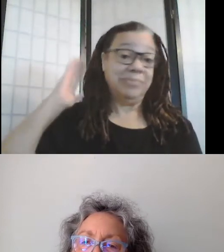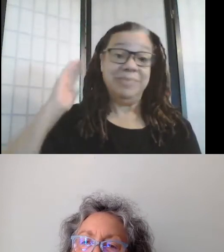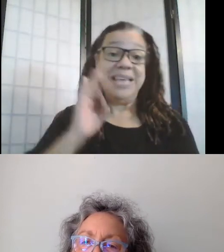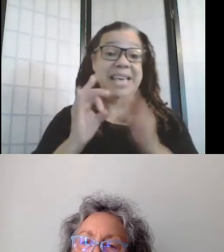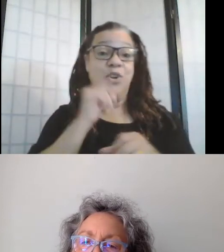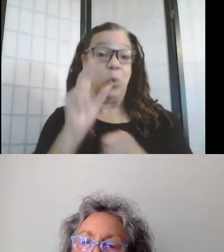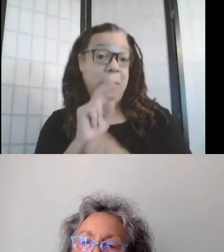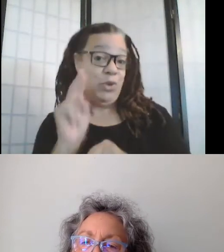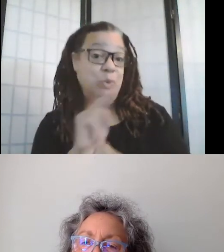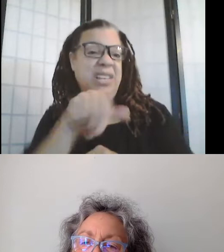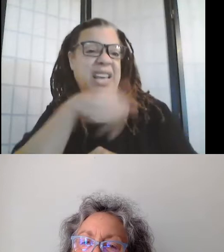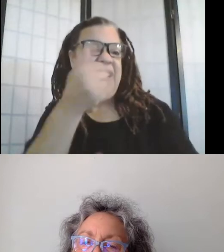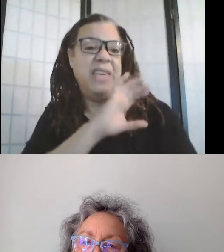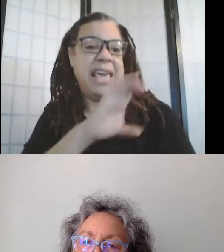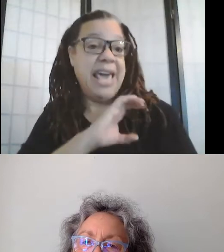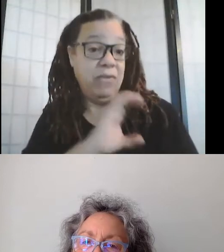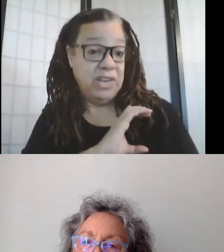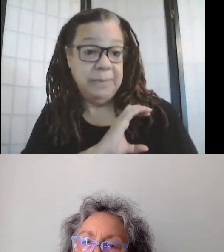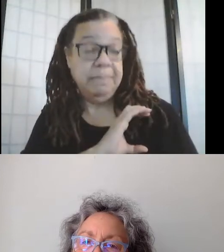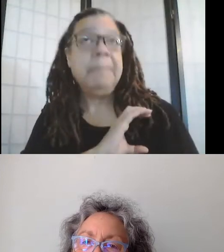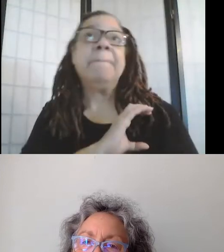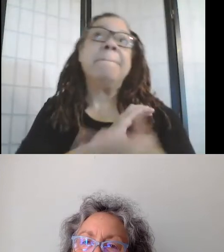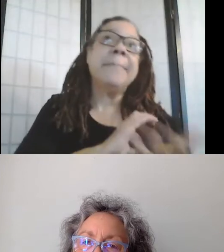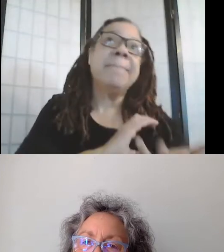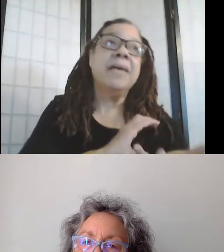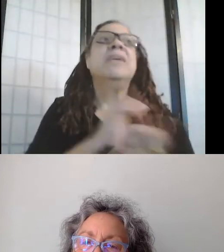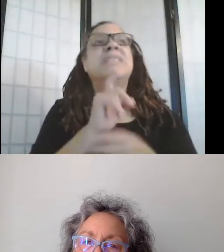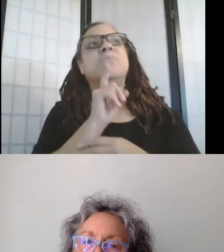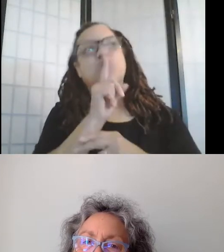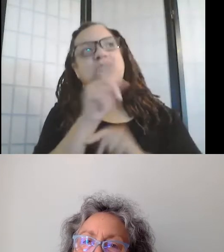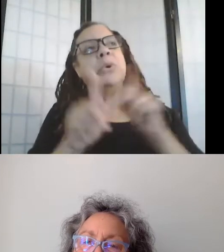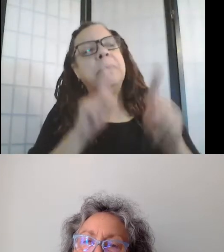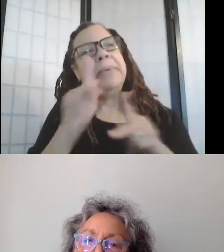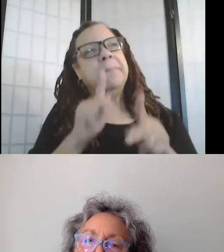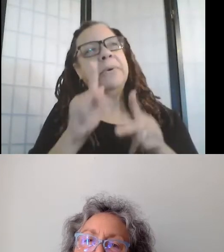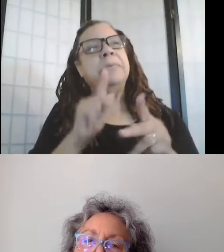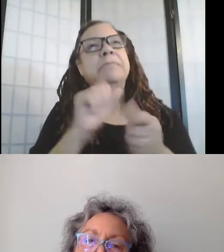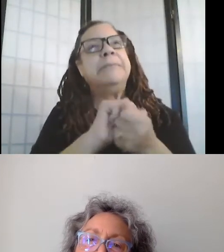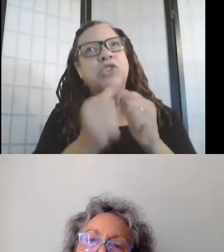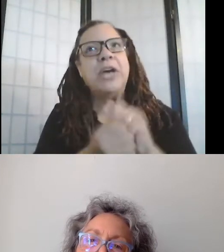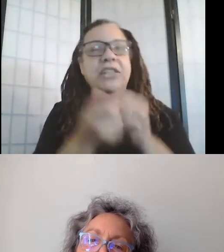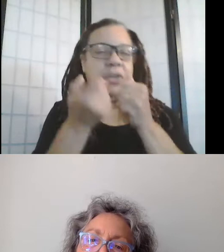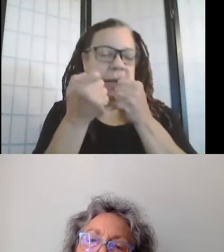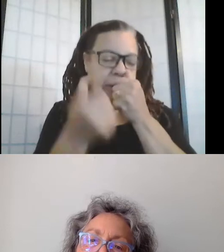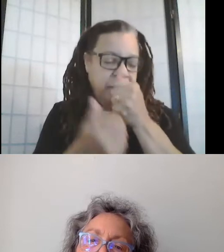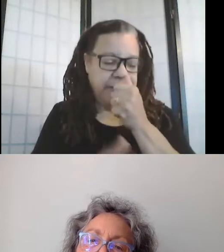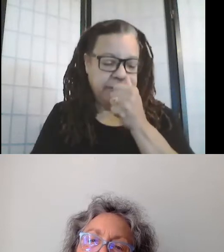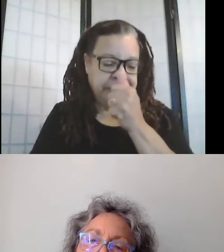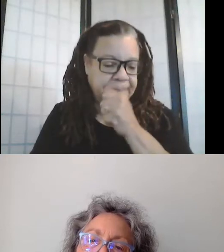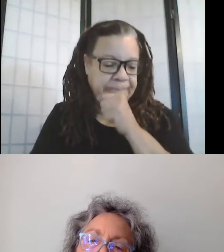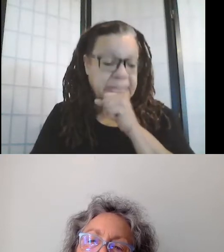using some, quote, real life people altered in ways, some real